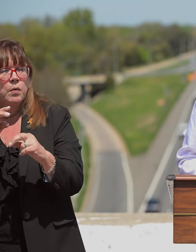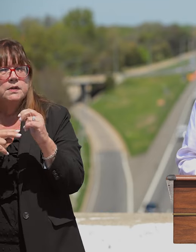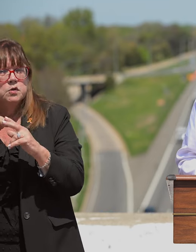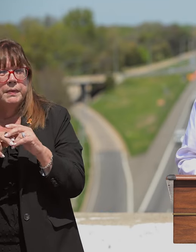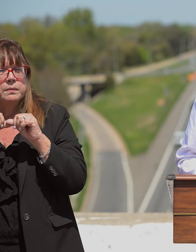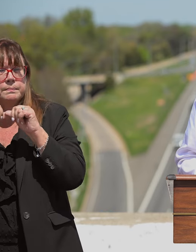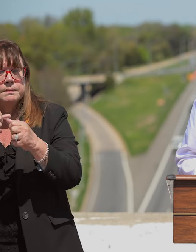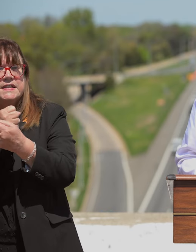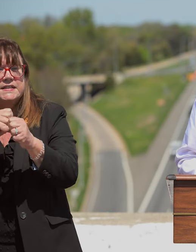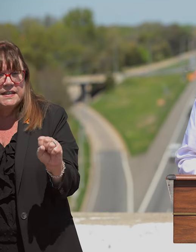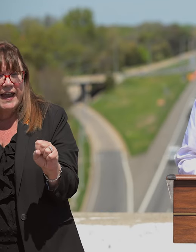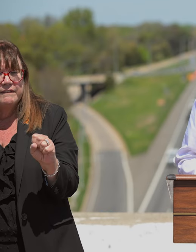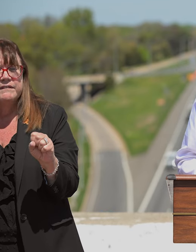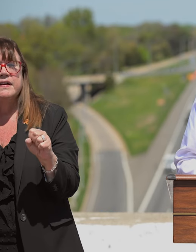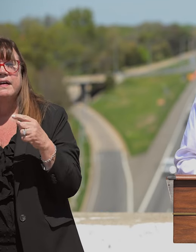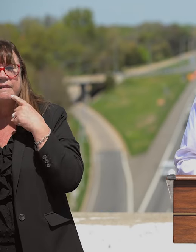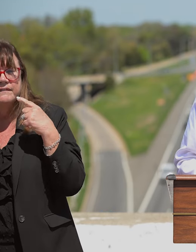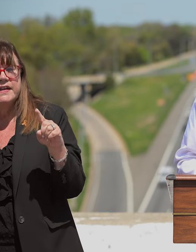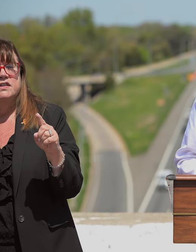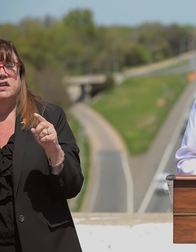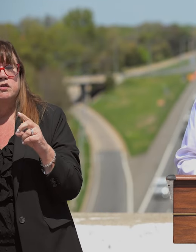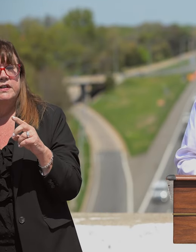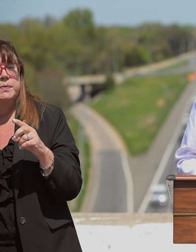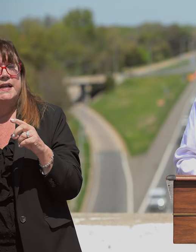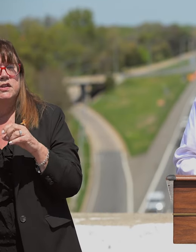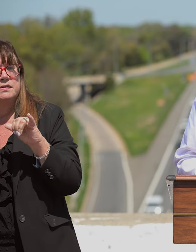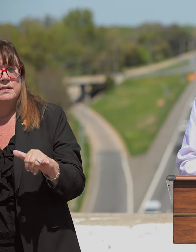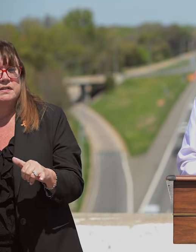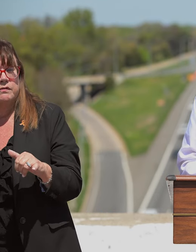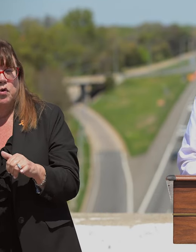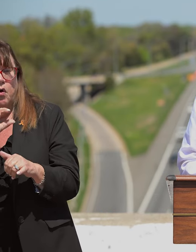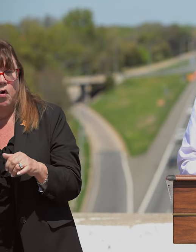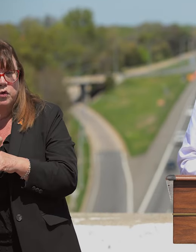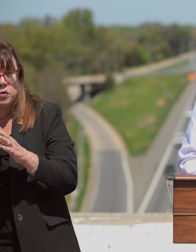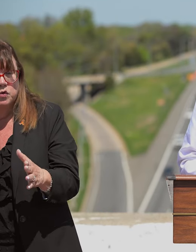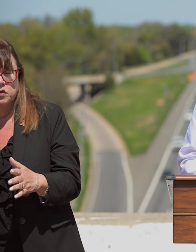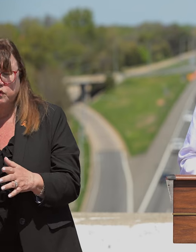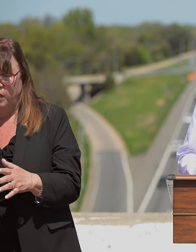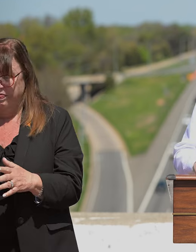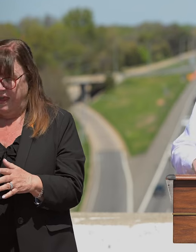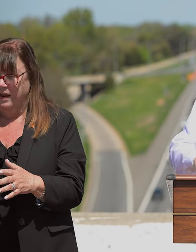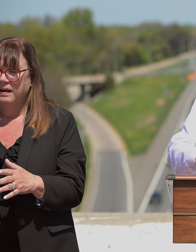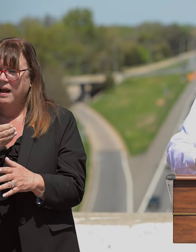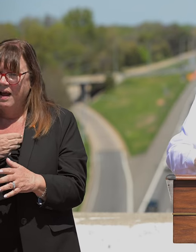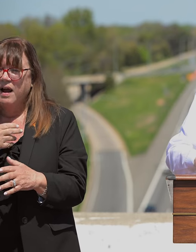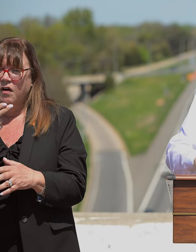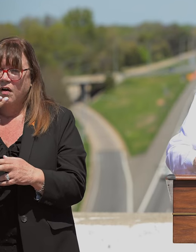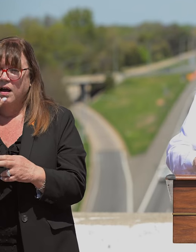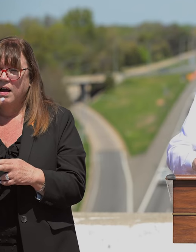safe, efficient, and equitable transportation system that serves all users. To do that, our dedicated highway professionals must